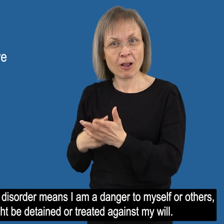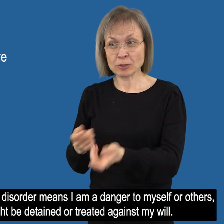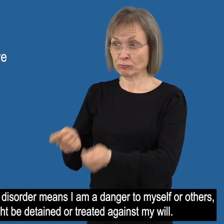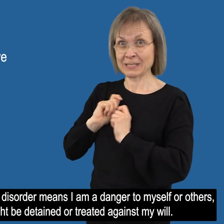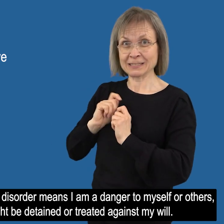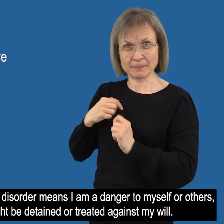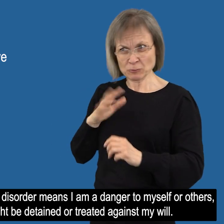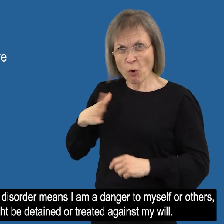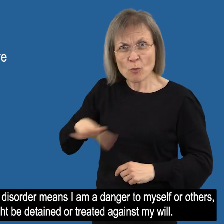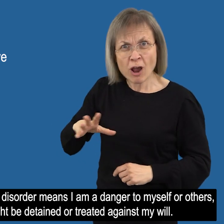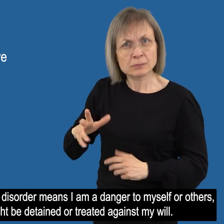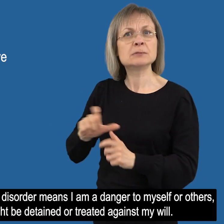will.